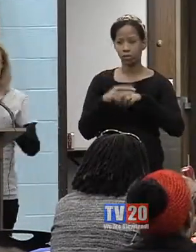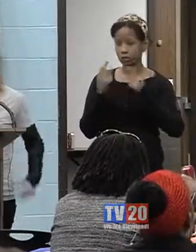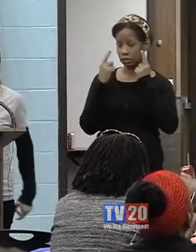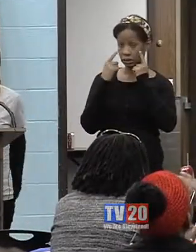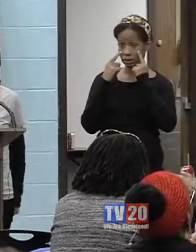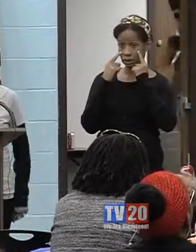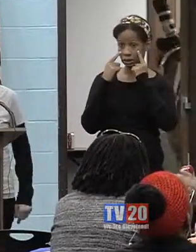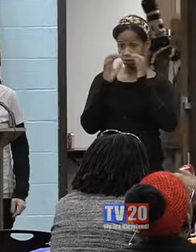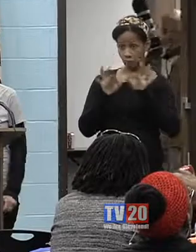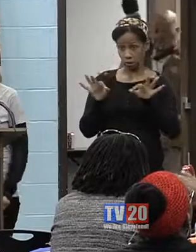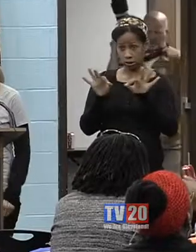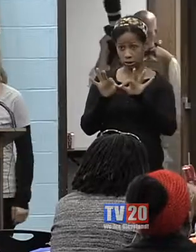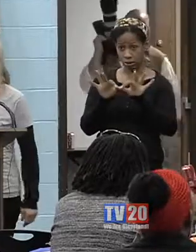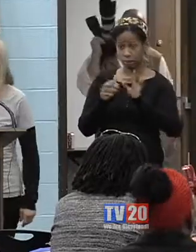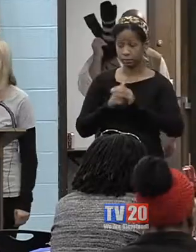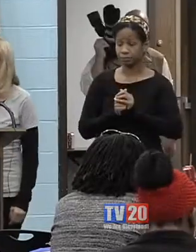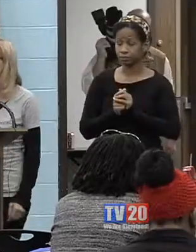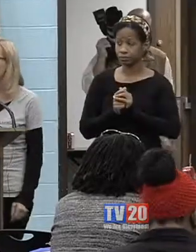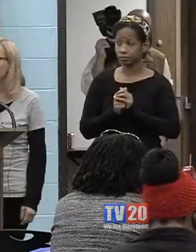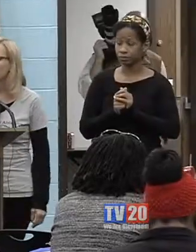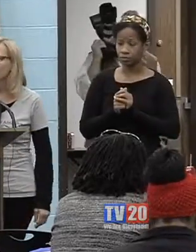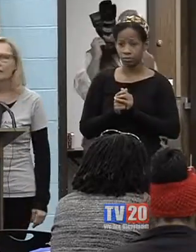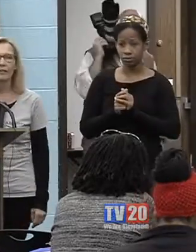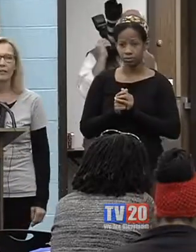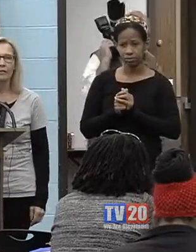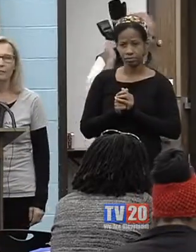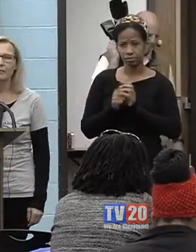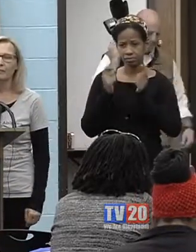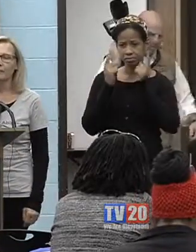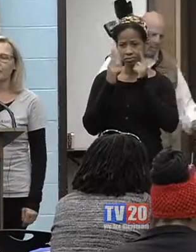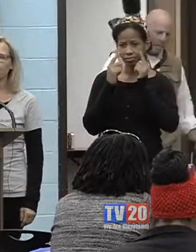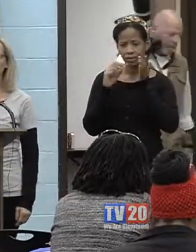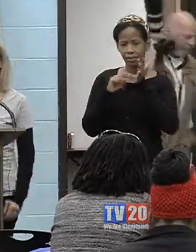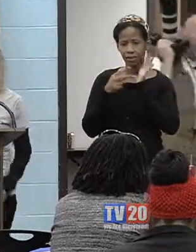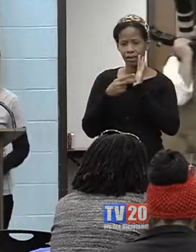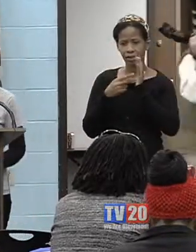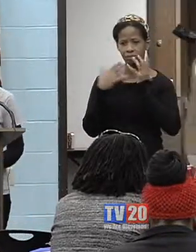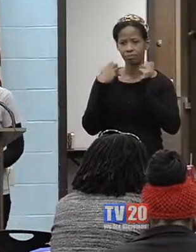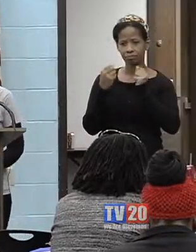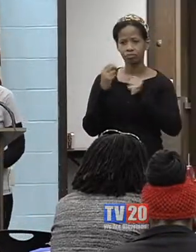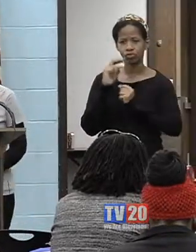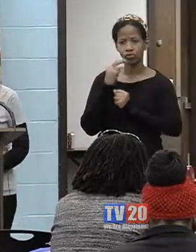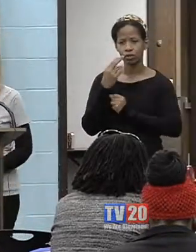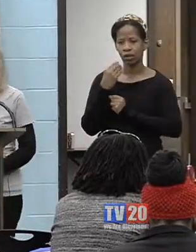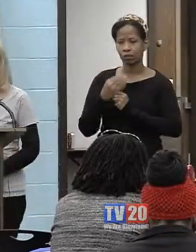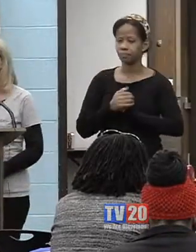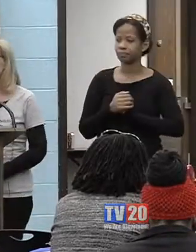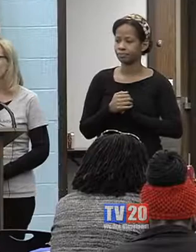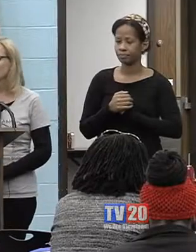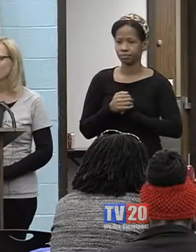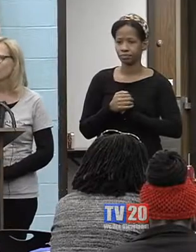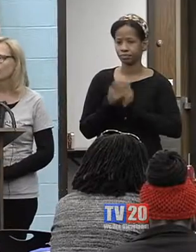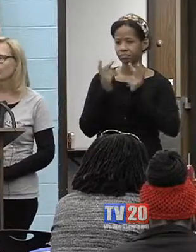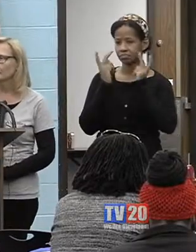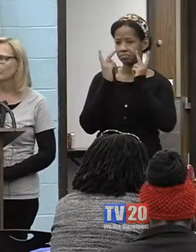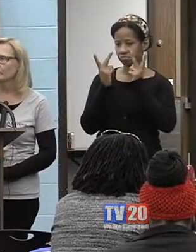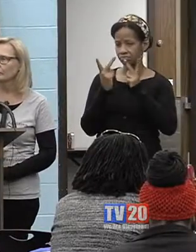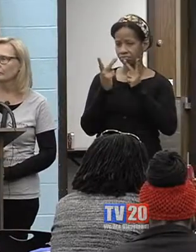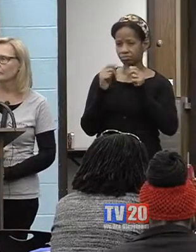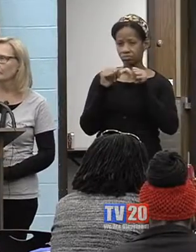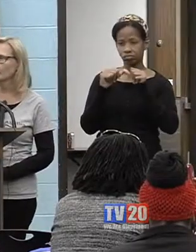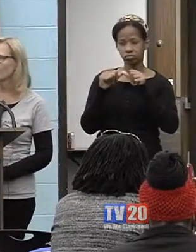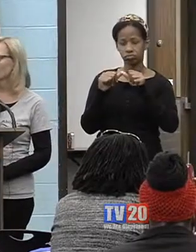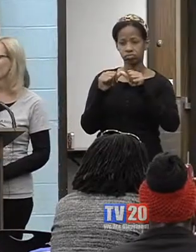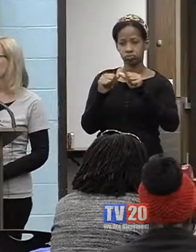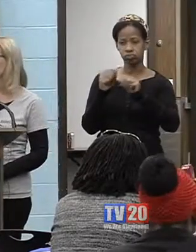to my eyes. So, any clue on what that might mean, that nutrition might be helpful to your vision, to maintain